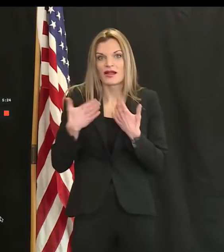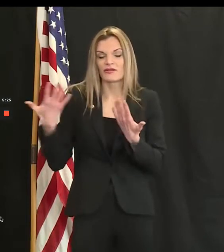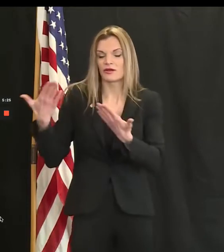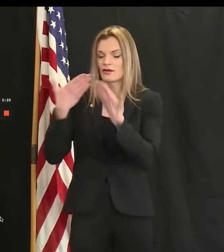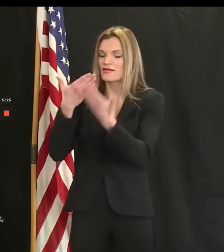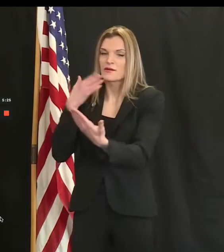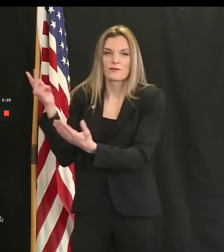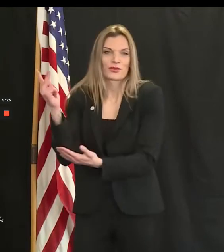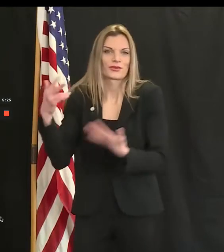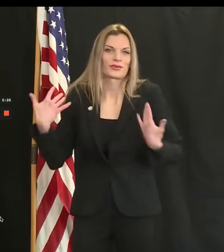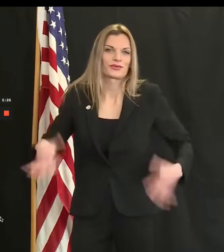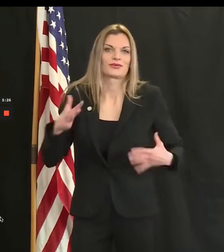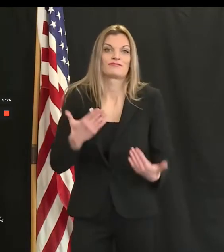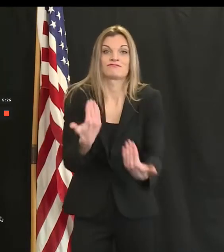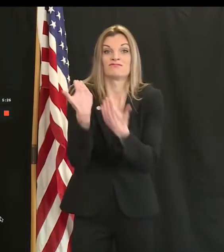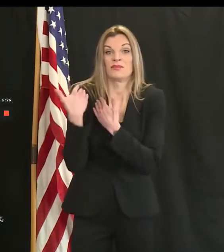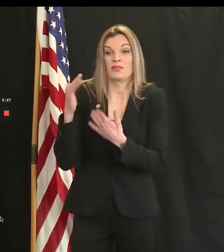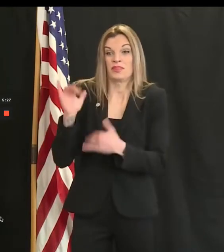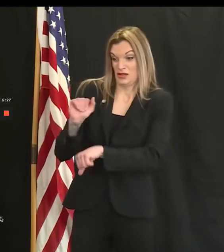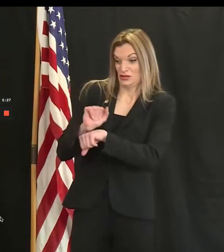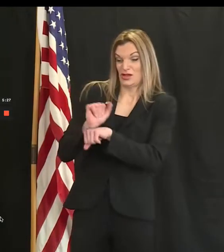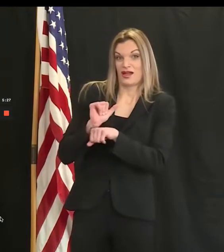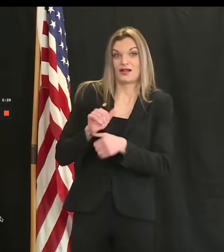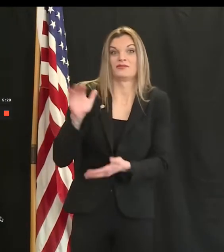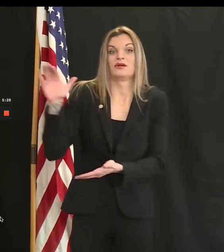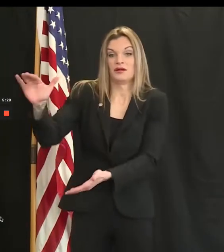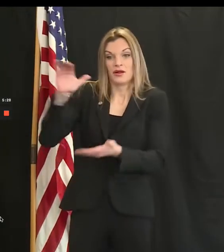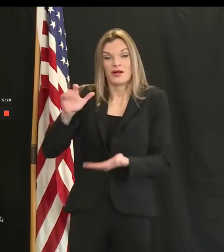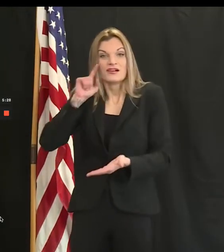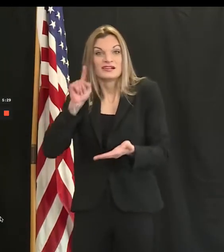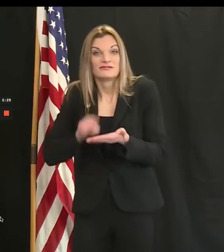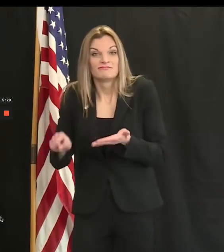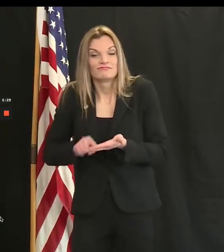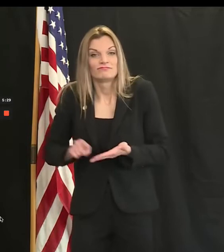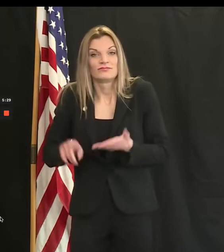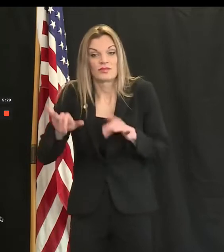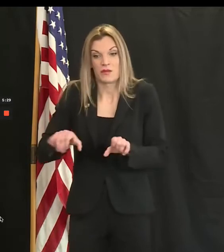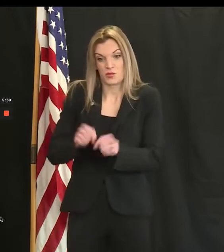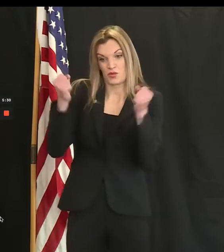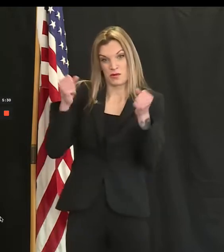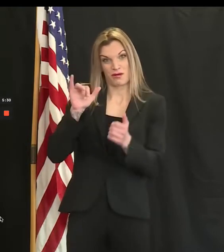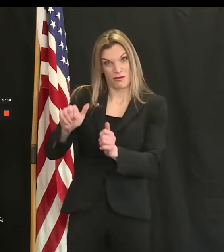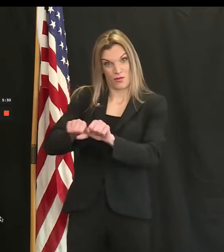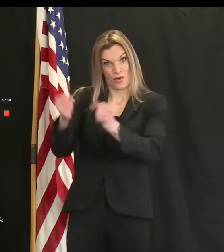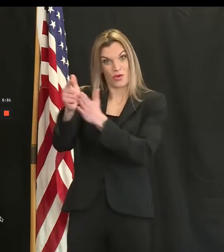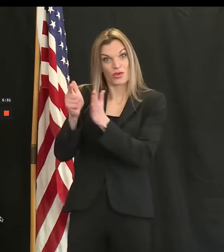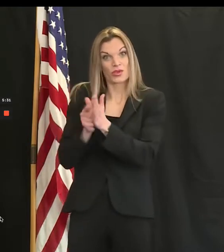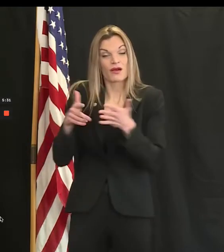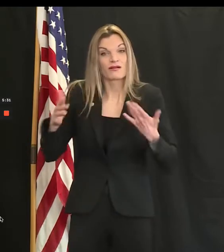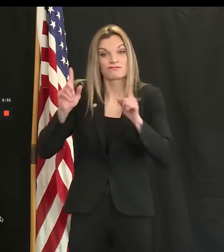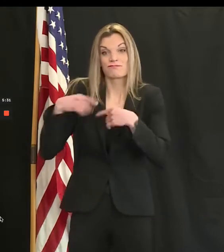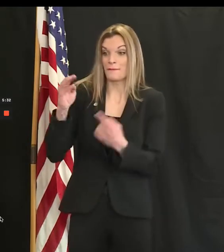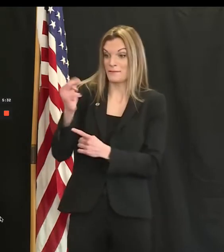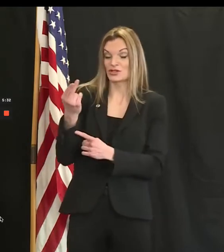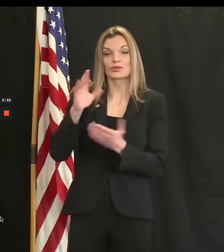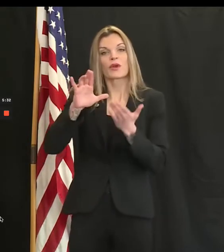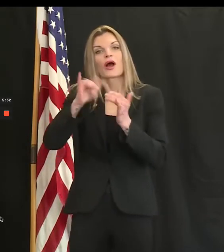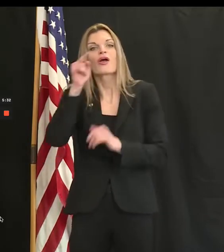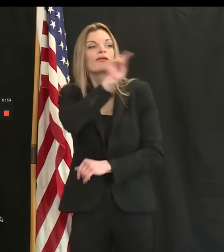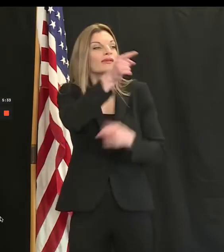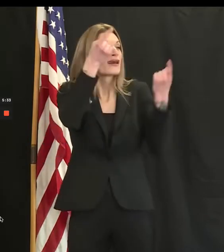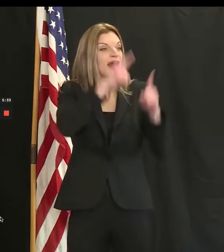took on what is the largest criminal investigation in the history of the state of Michigan without